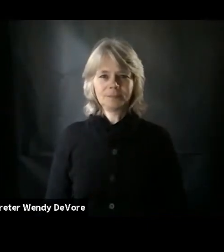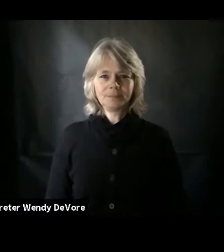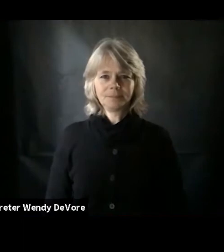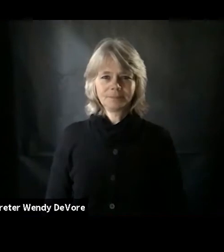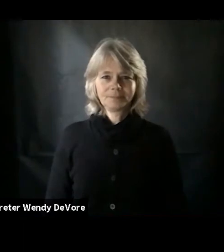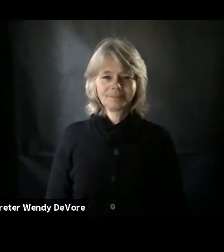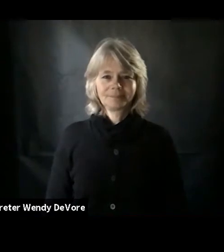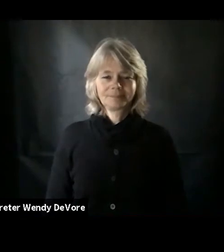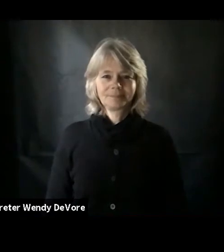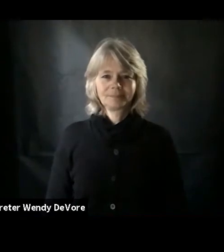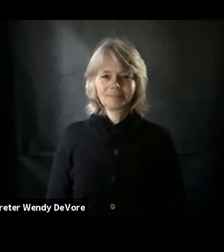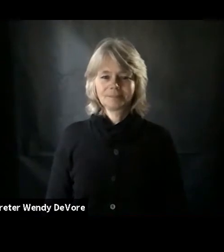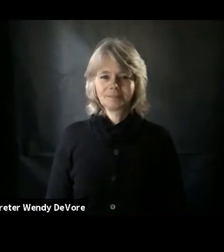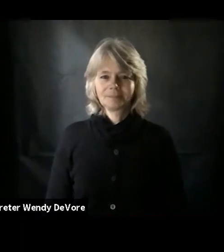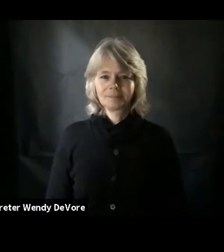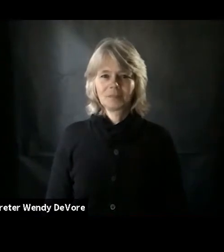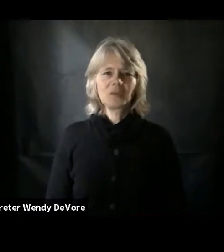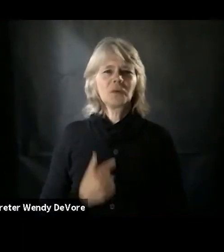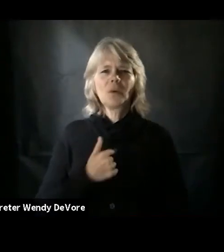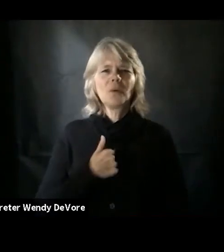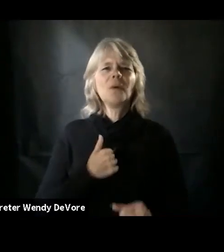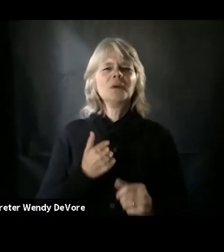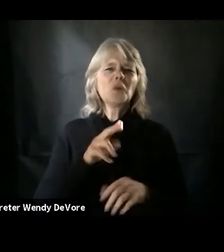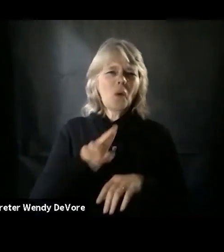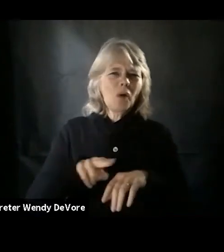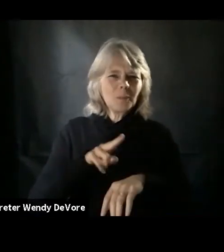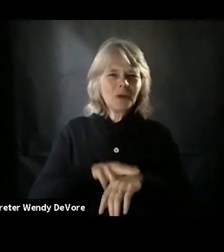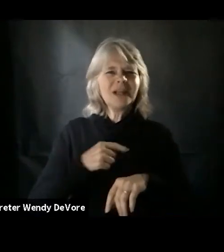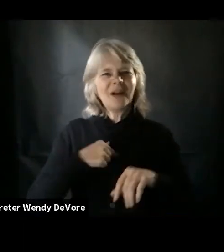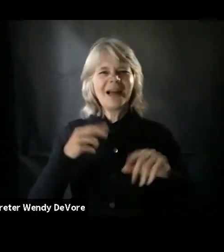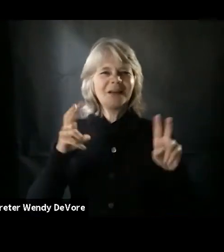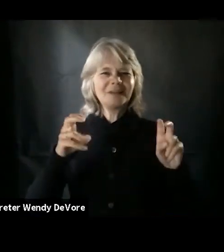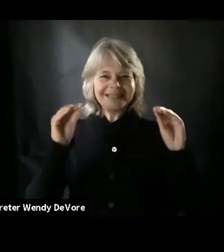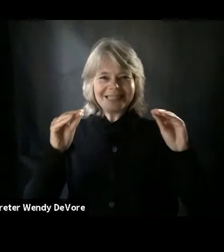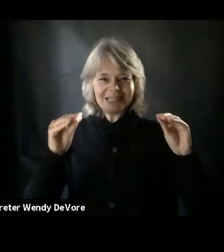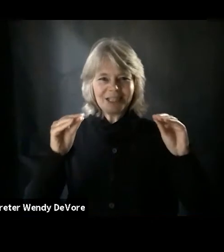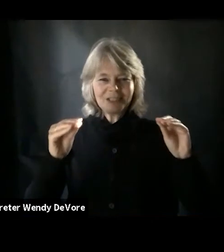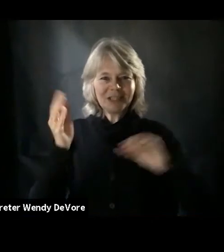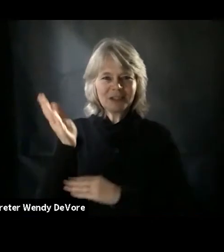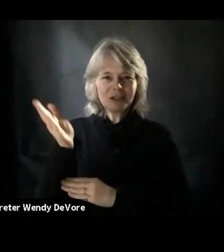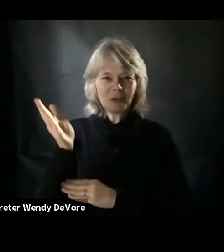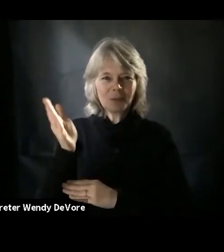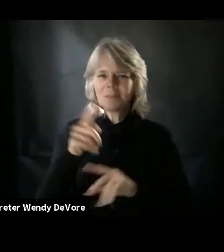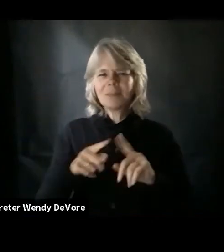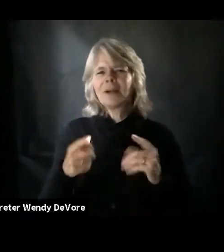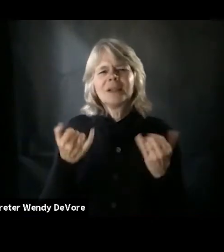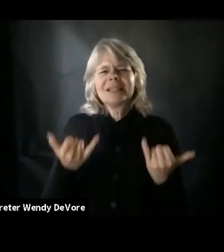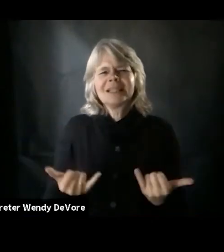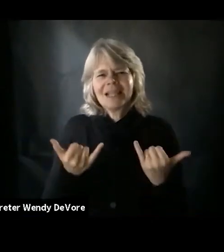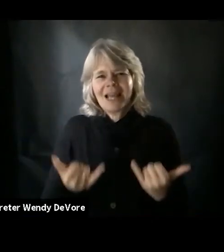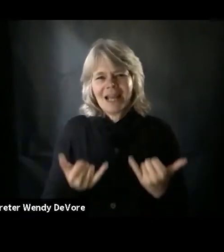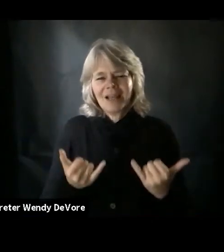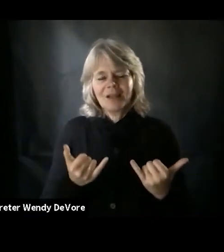So instead of a teaching sermon like I often do, we will have time to